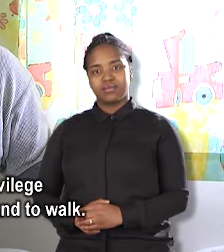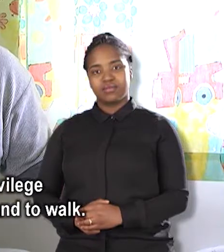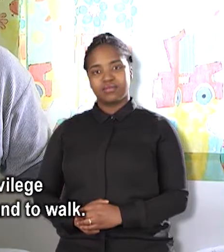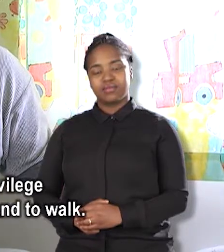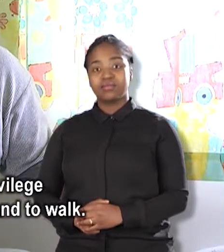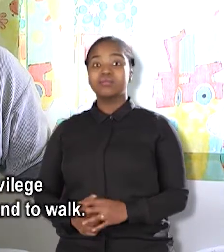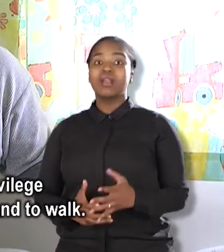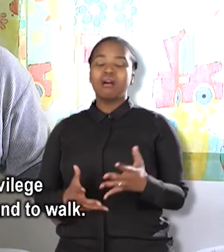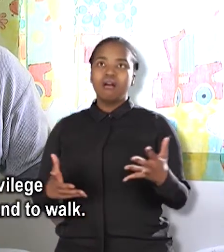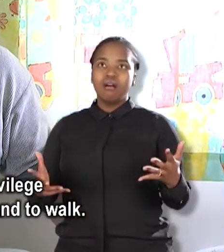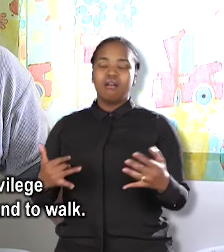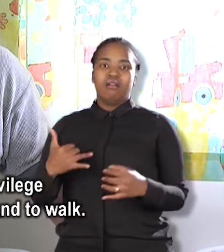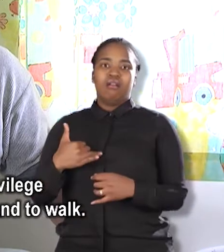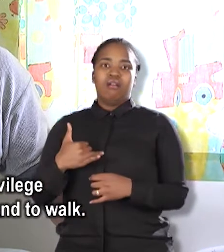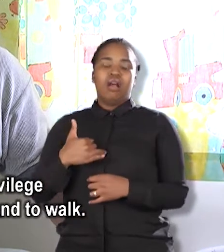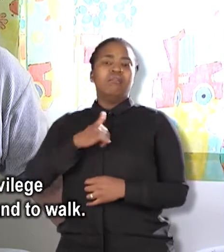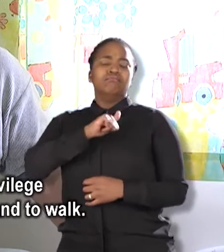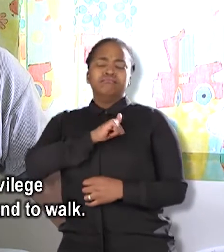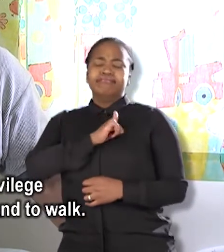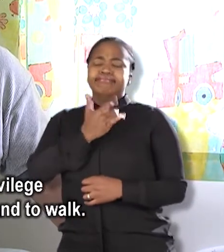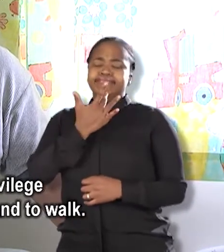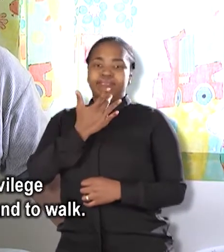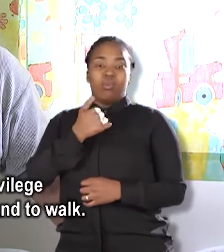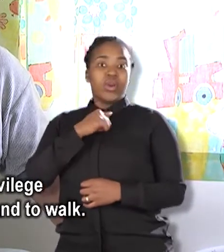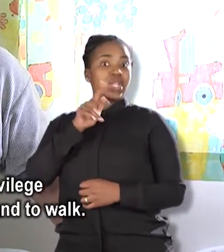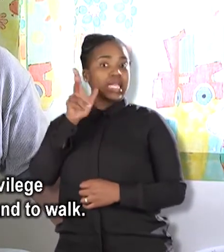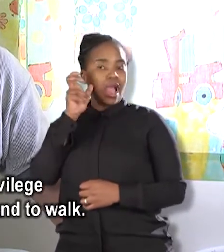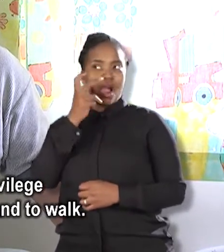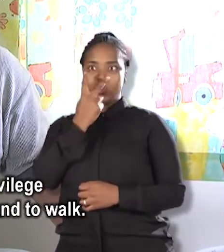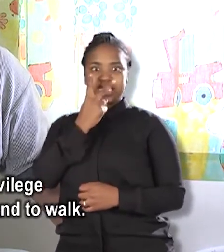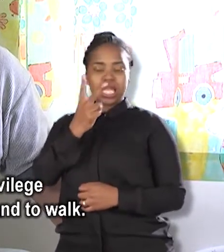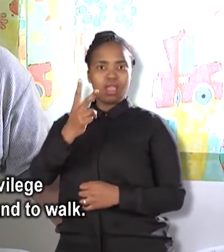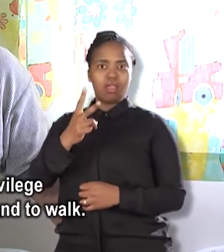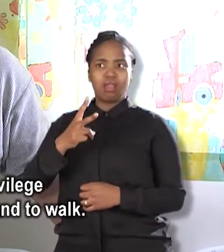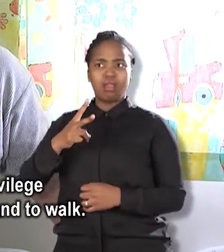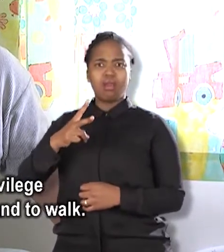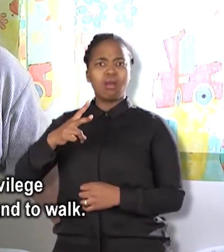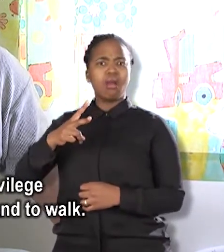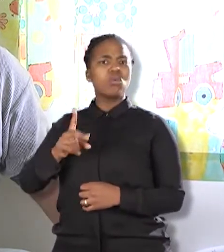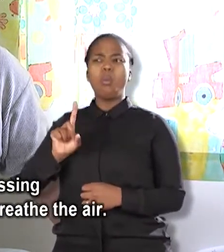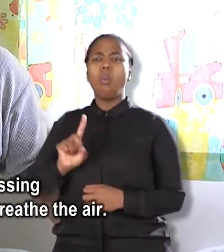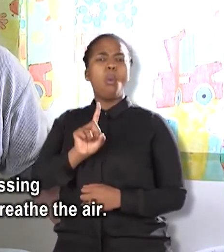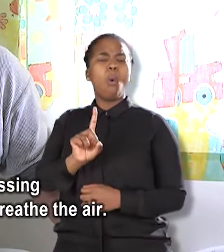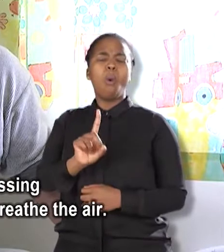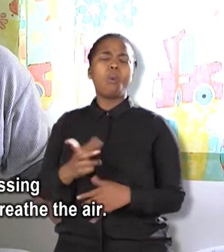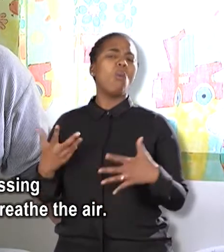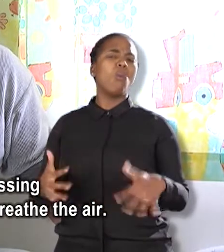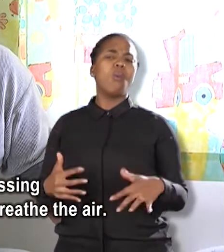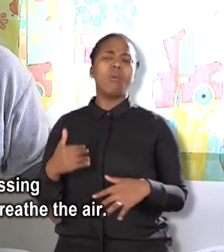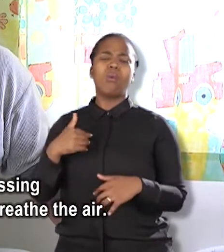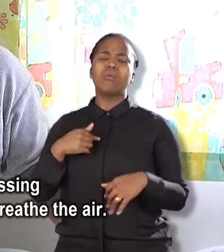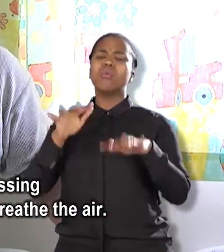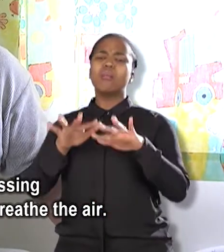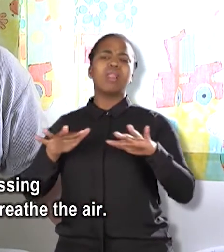It is a privilege to hear. It is a privilege to see. It's a privilege to be able to walk. It is